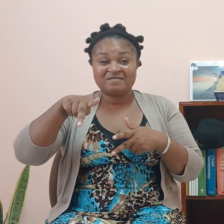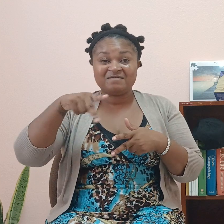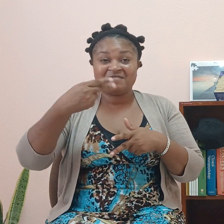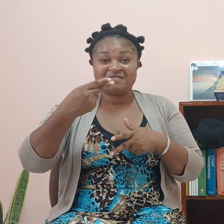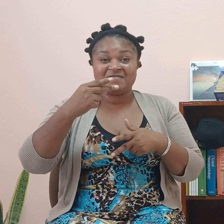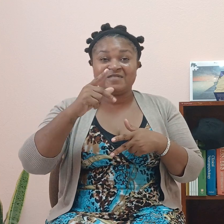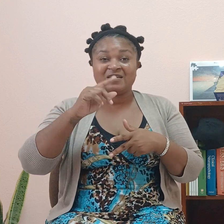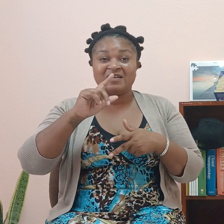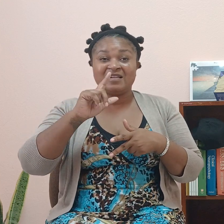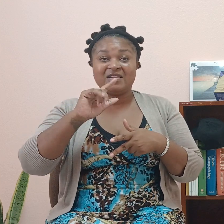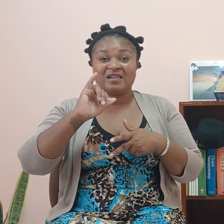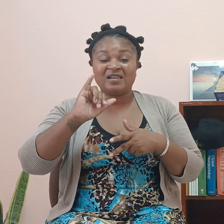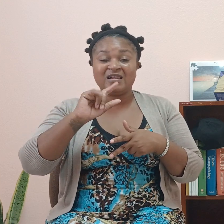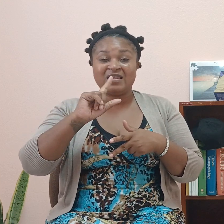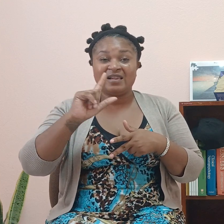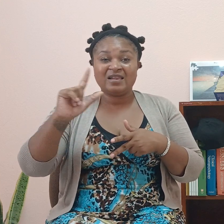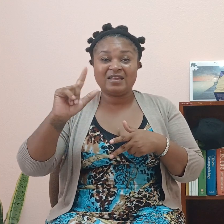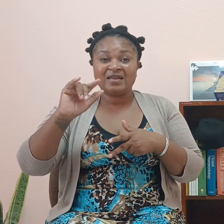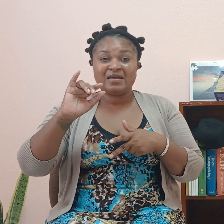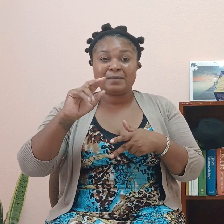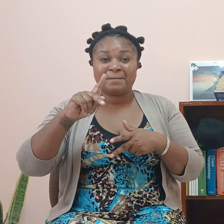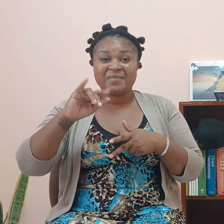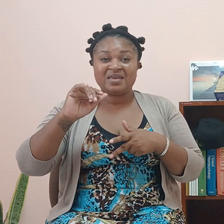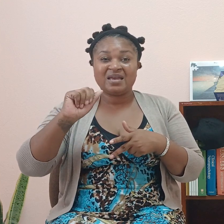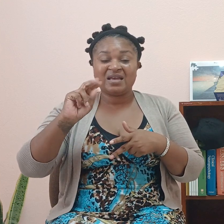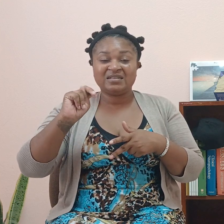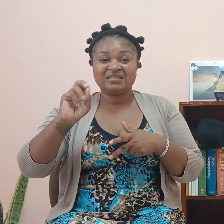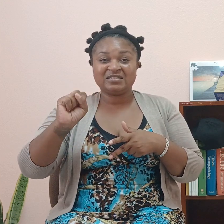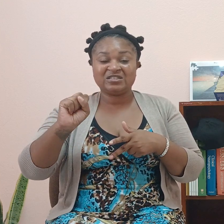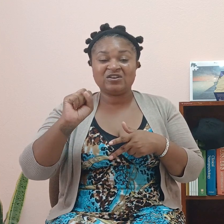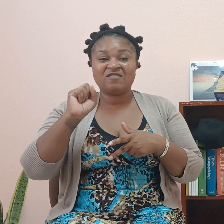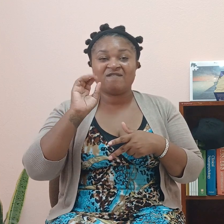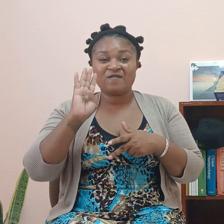4:6-7, New Living Translation.